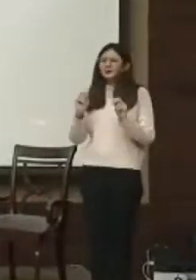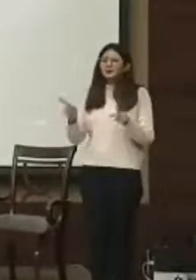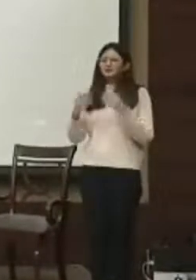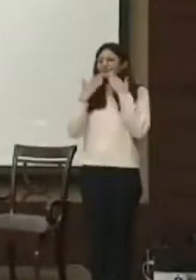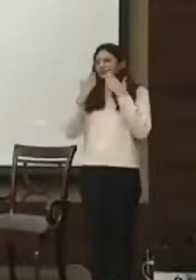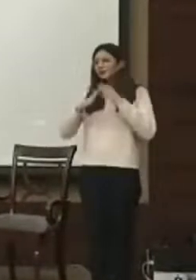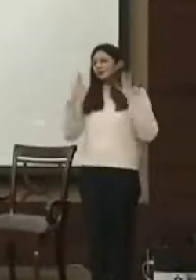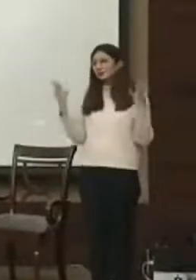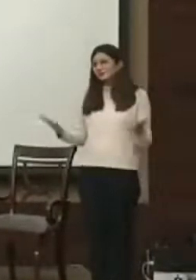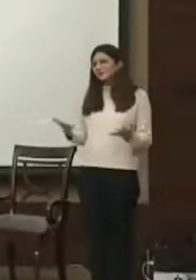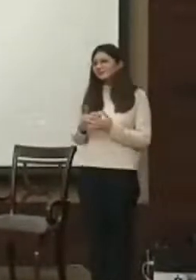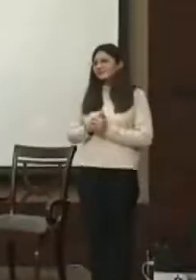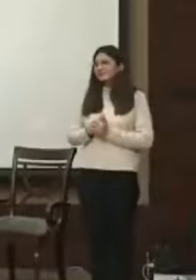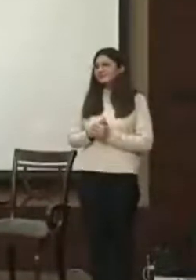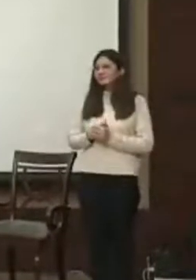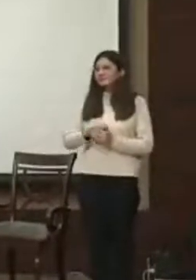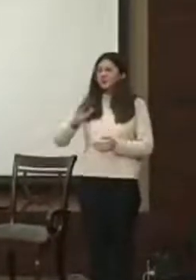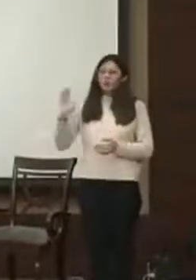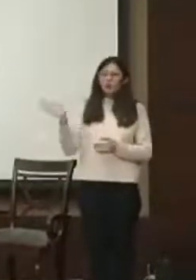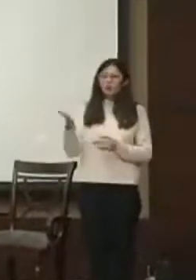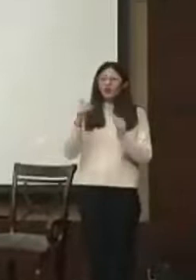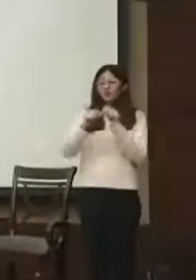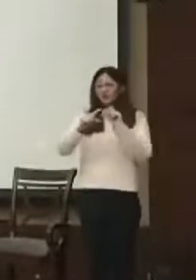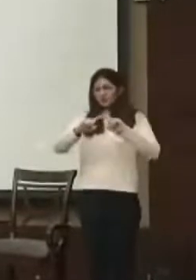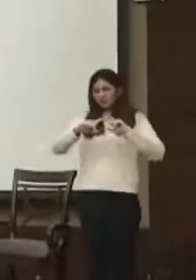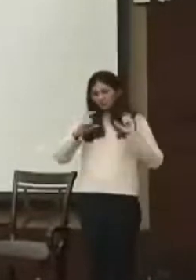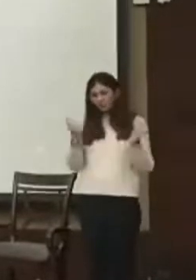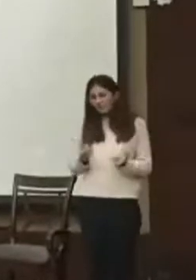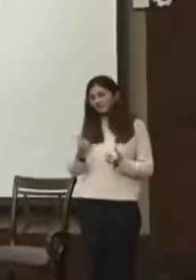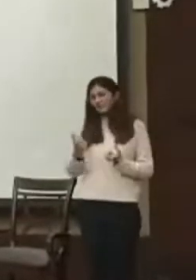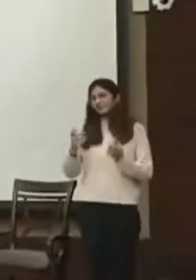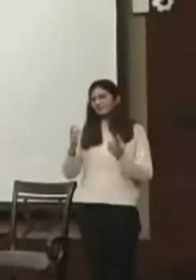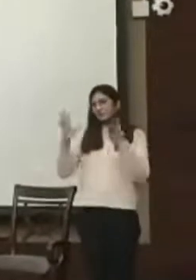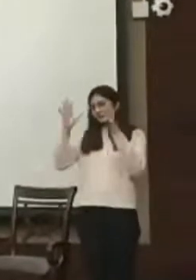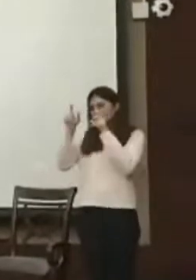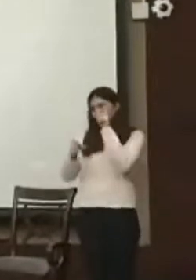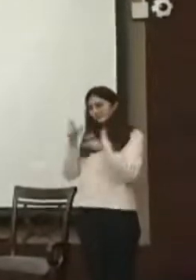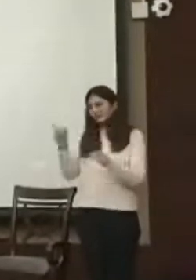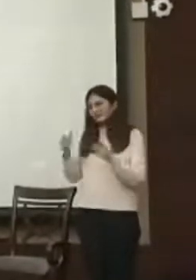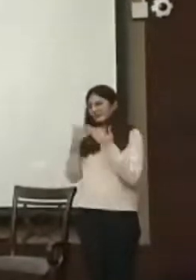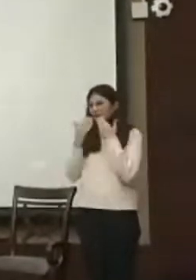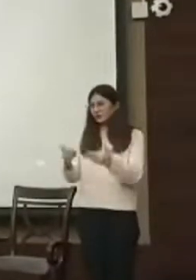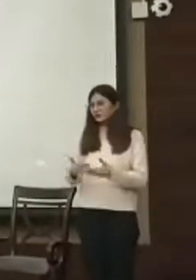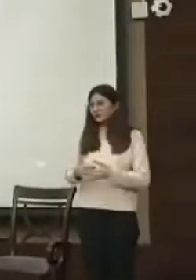much, Armanji and all the wonderful panelists.